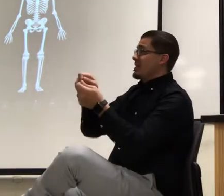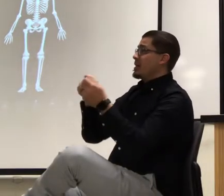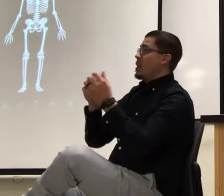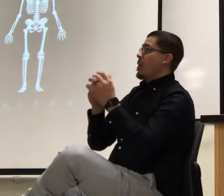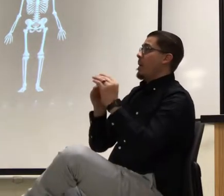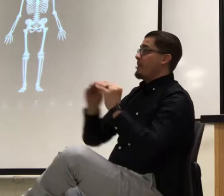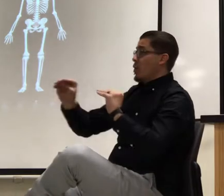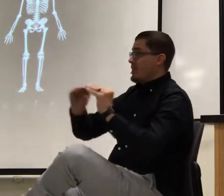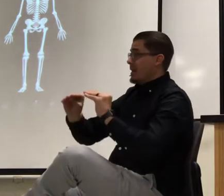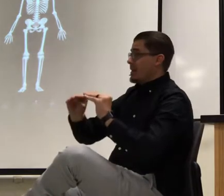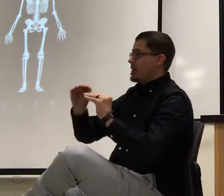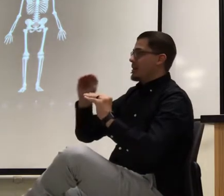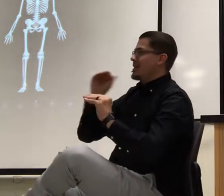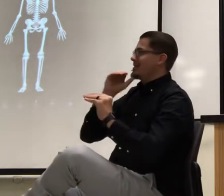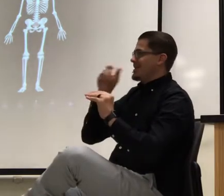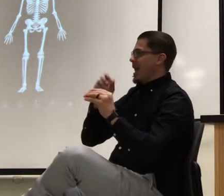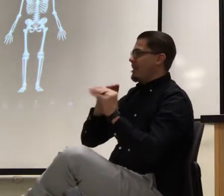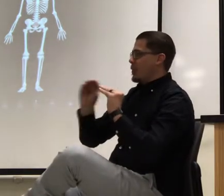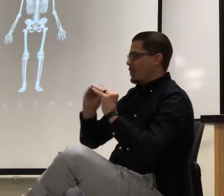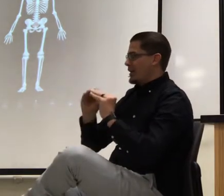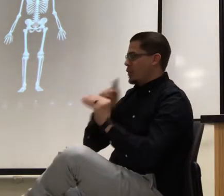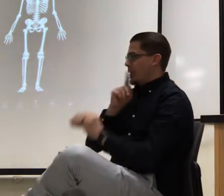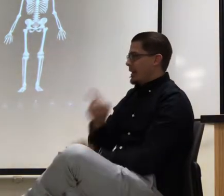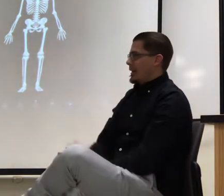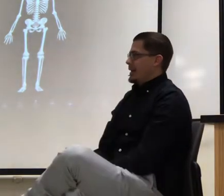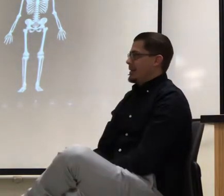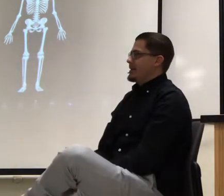movement, it's not moving.